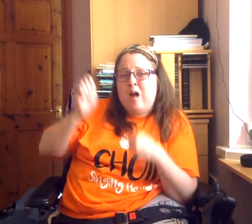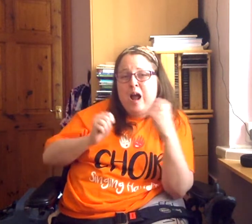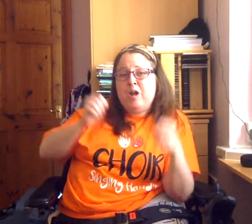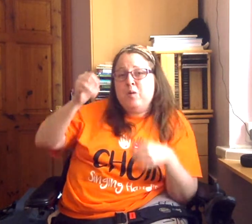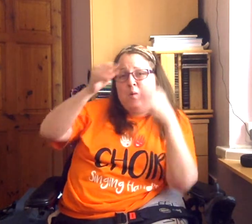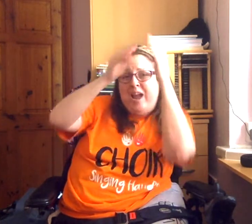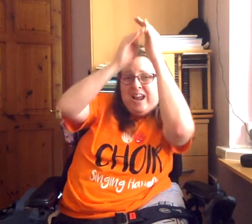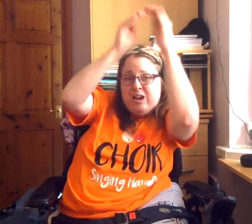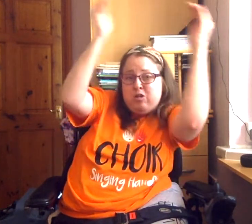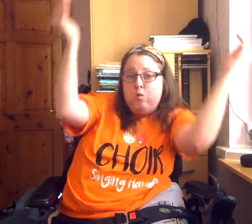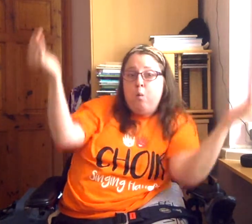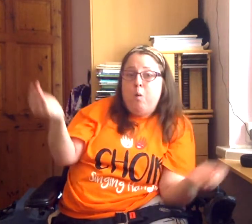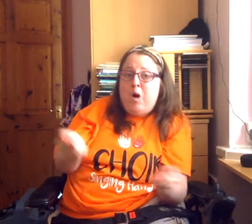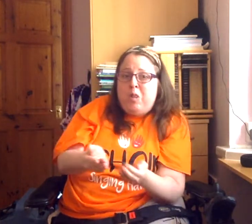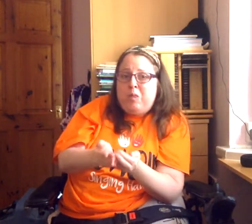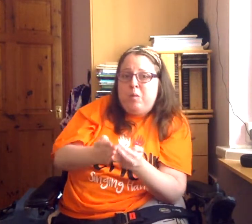Run away to a world that we